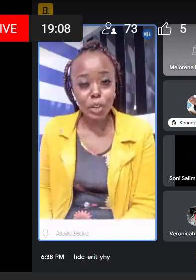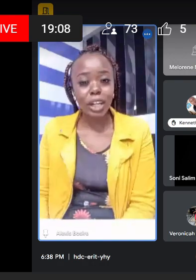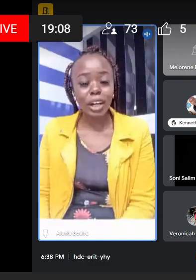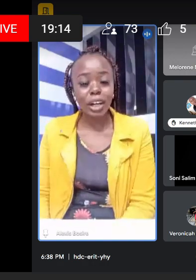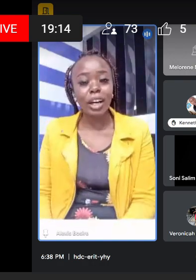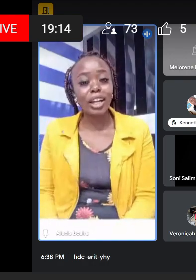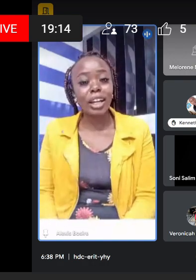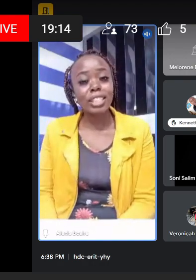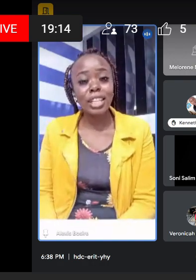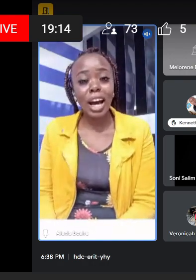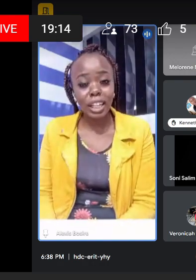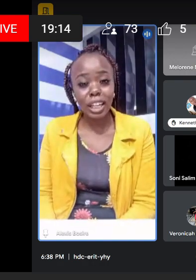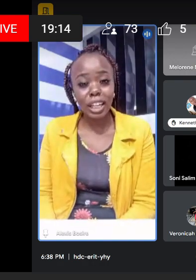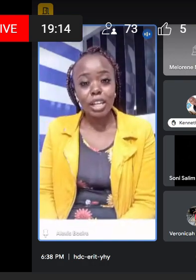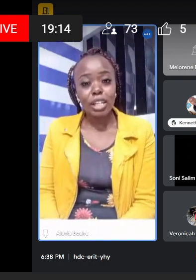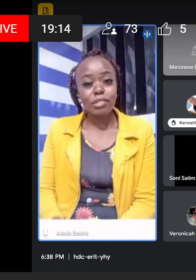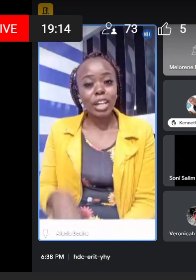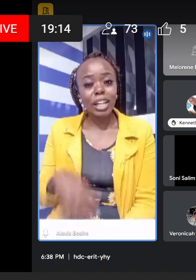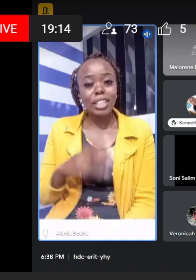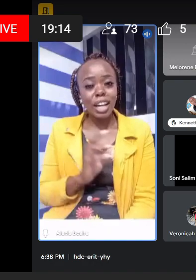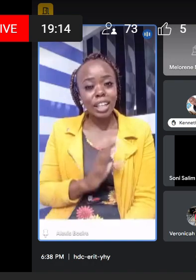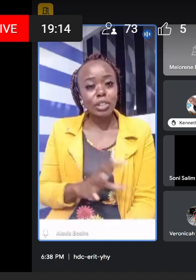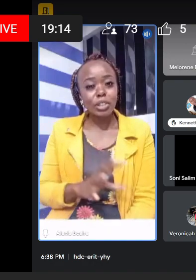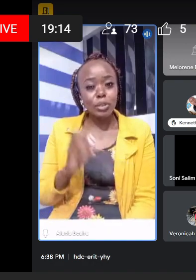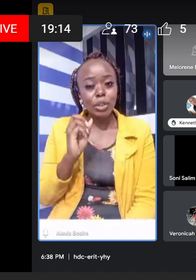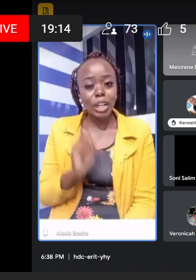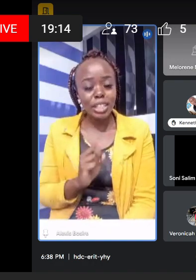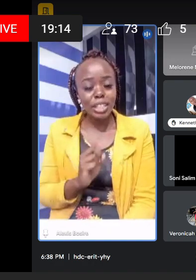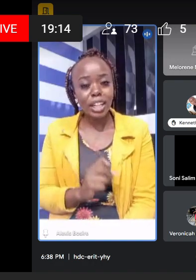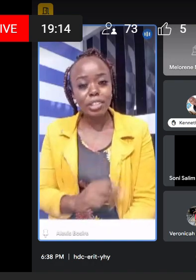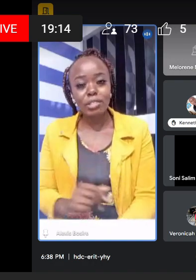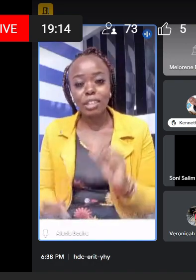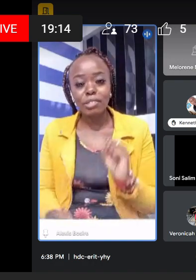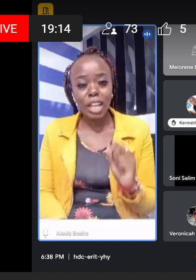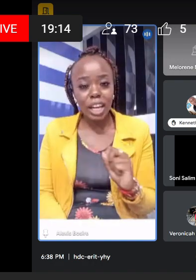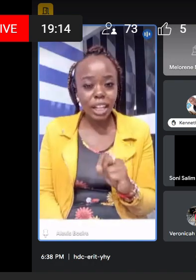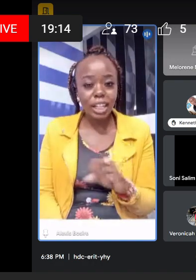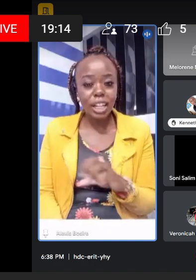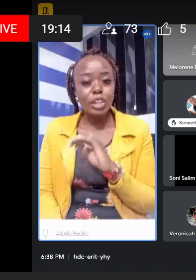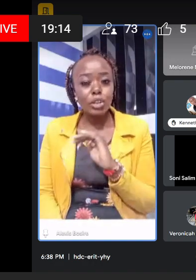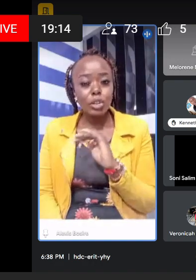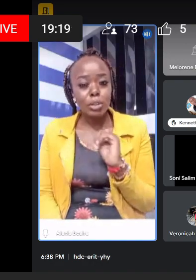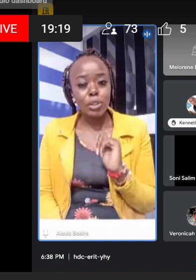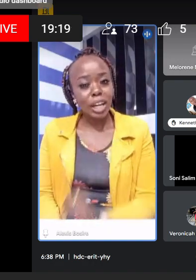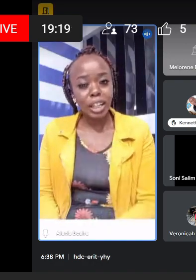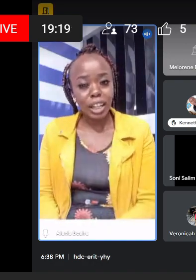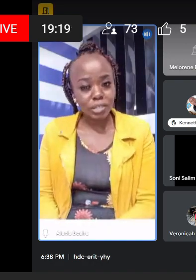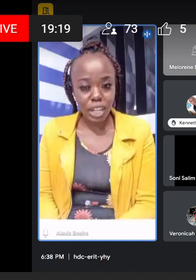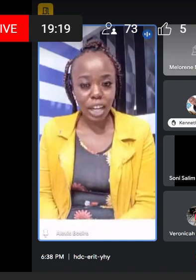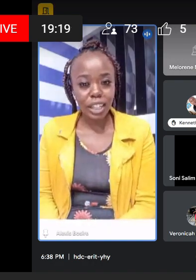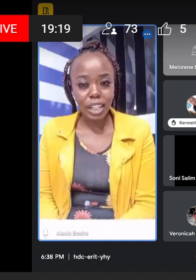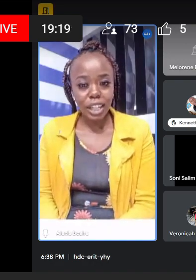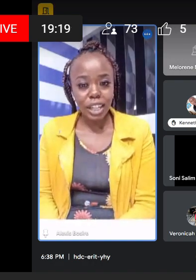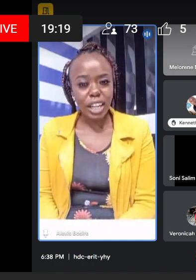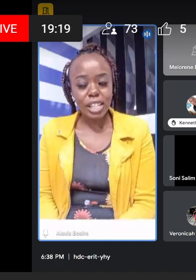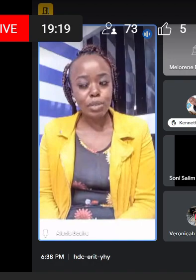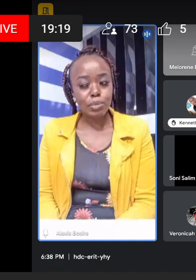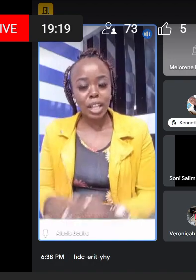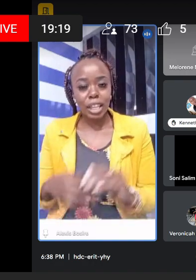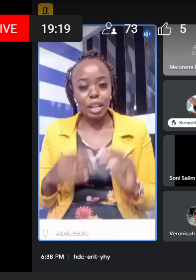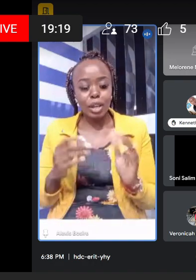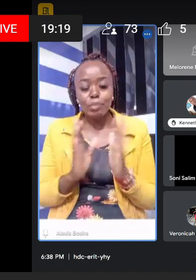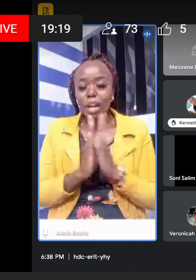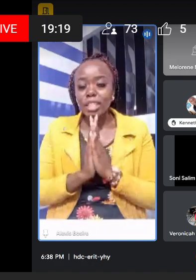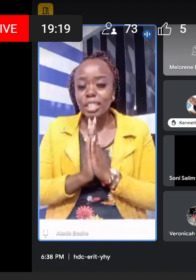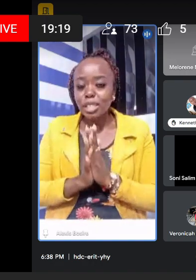you're right-handed. If you're right-handed, you use your right hand. If you're left-handed, you use your left hand. Yeah, it doesn't